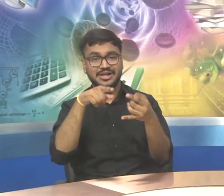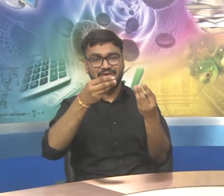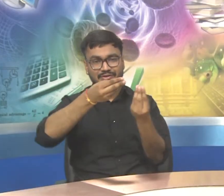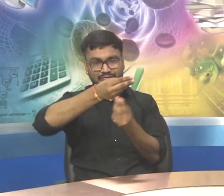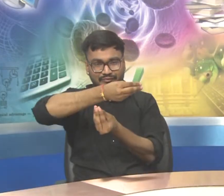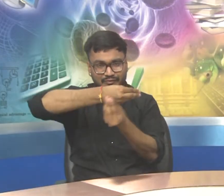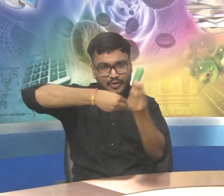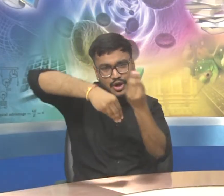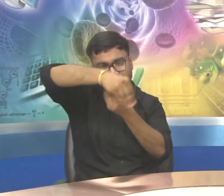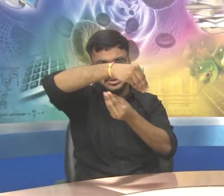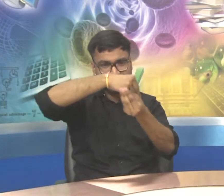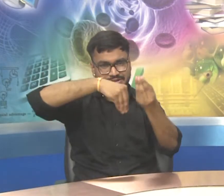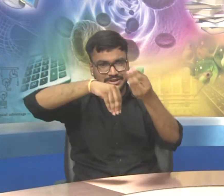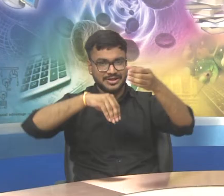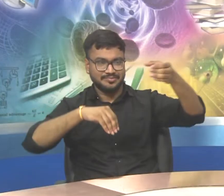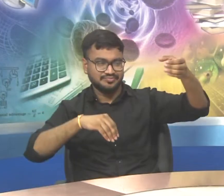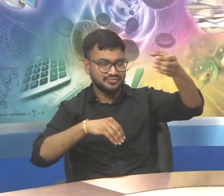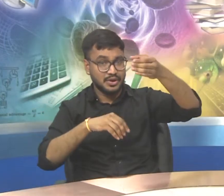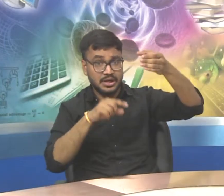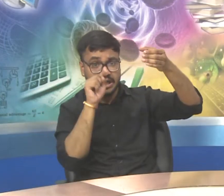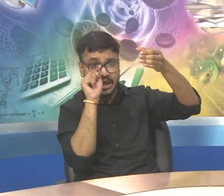which is medium sized particles.